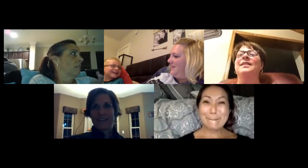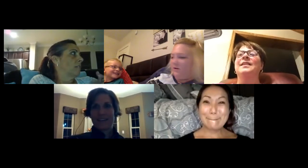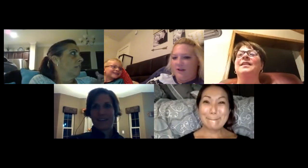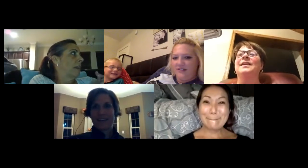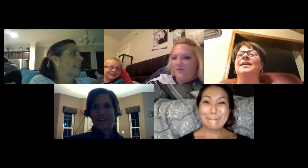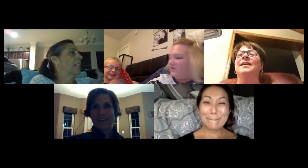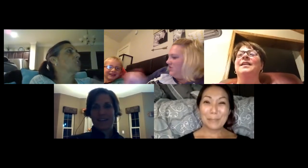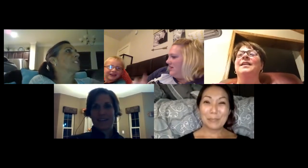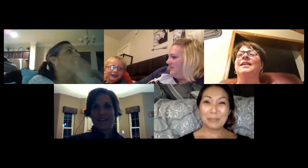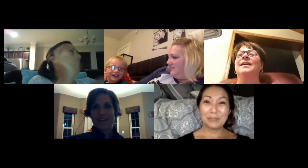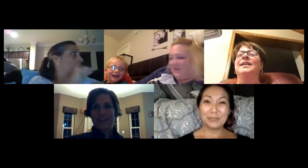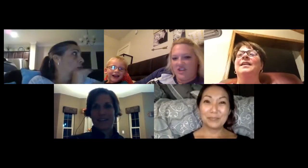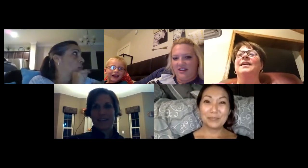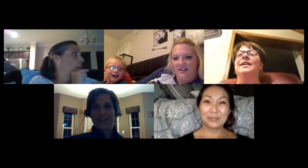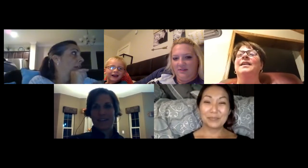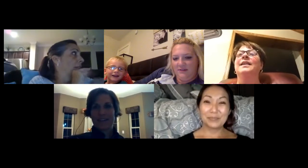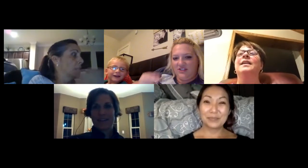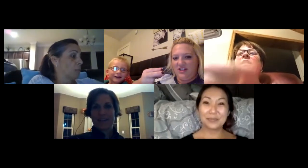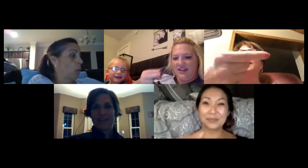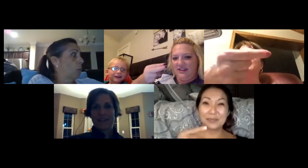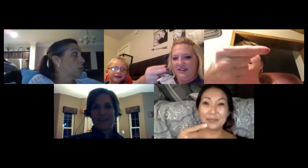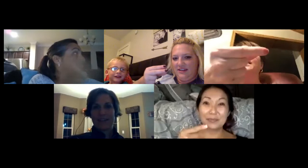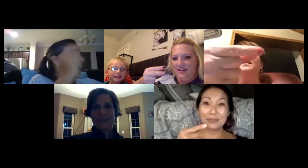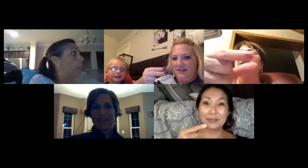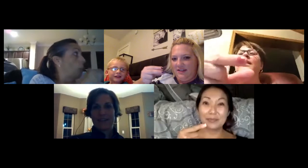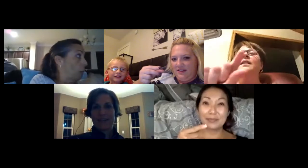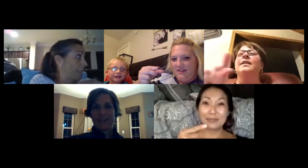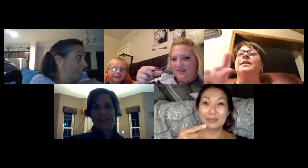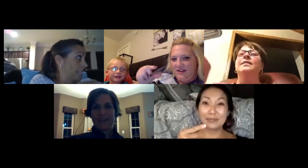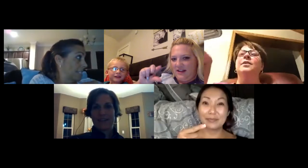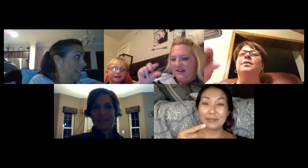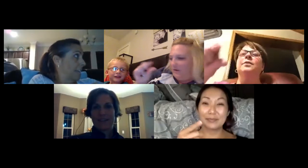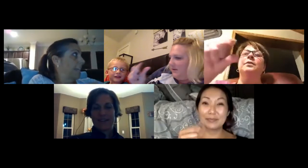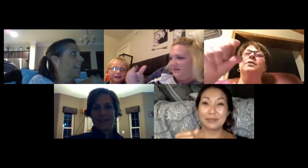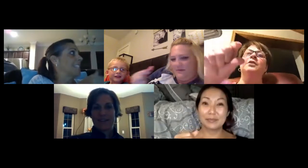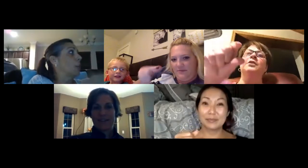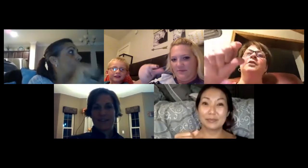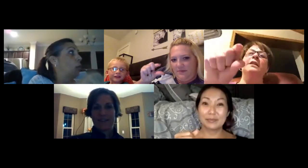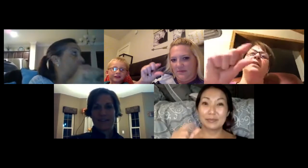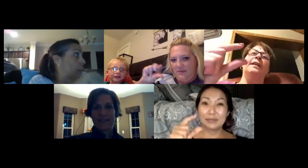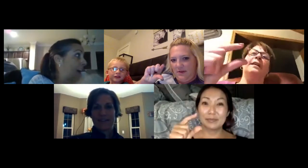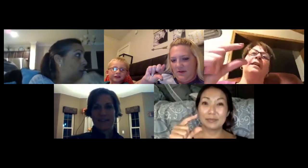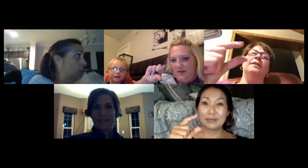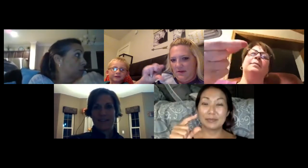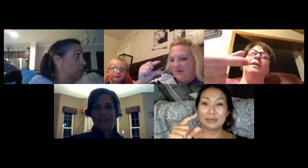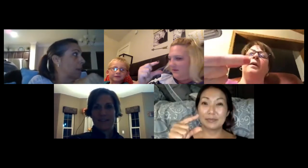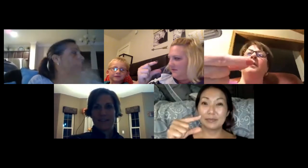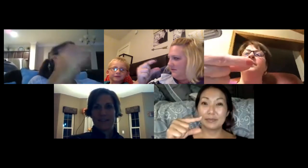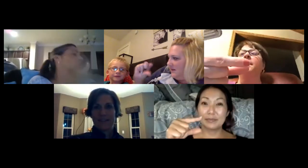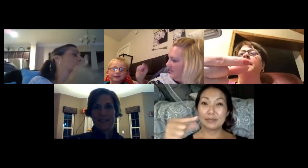do ask her for a G again. A G. What was a G again? So G looks like this, but that way. Like the G. little